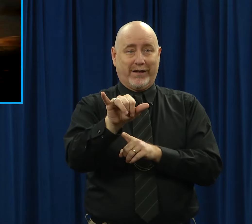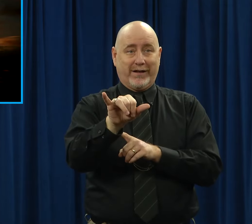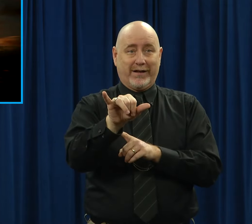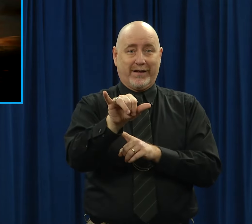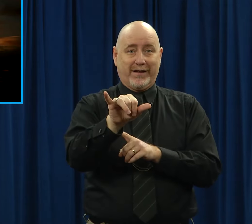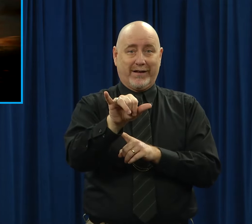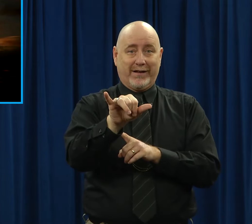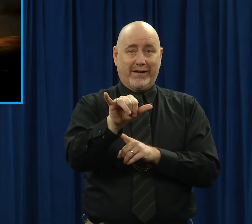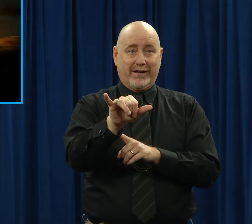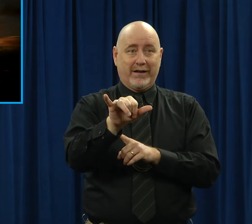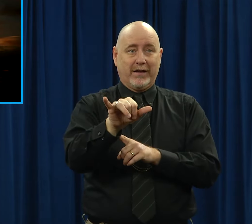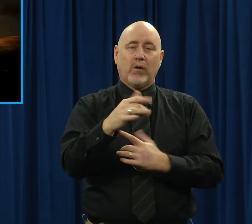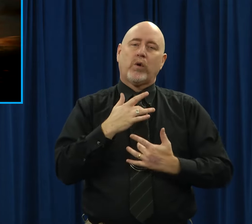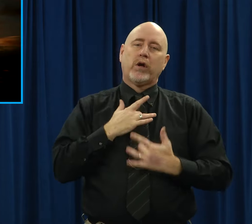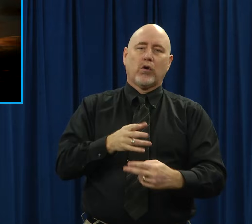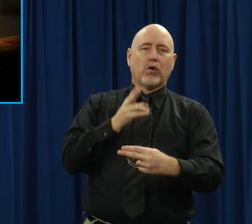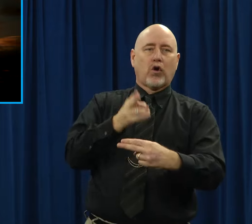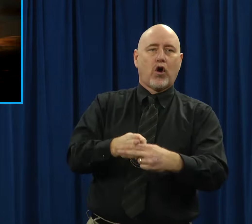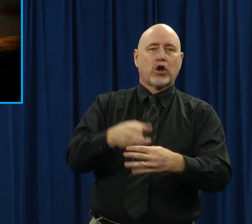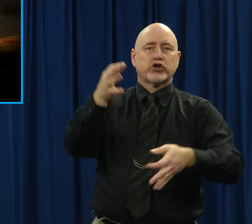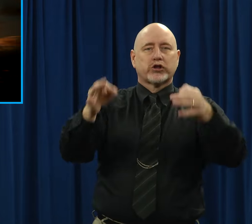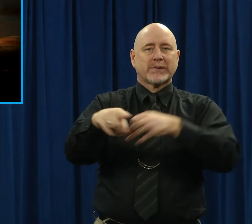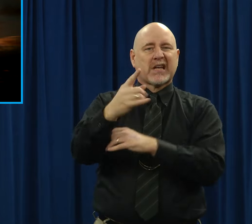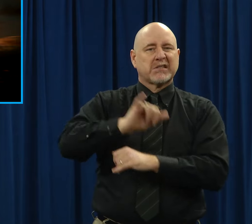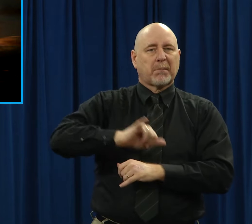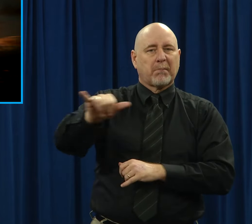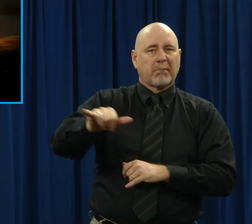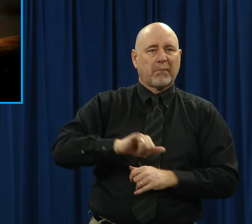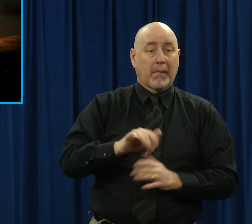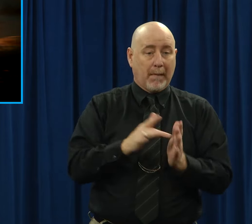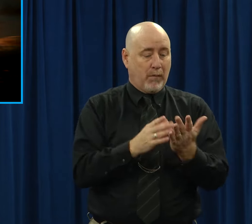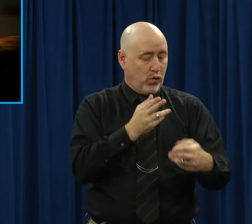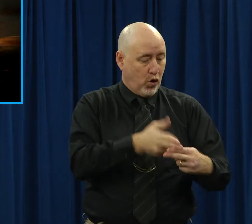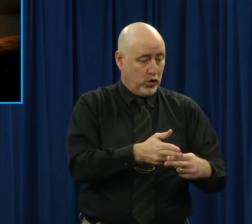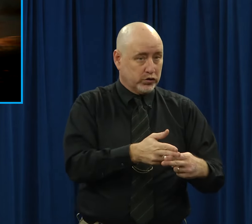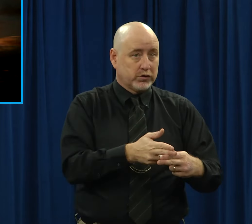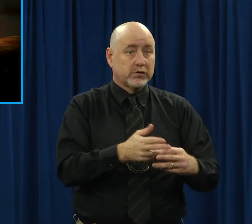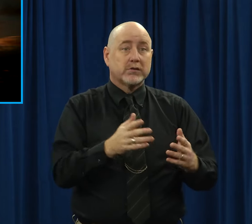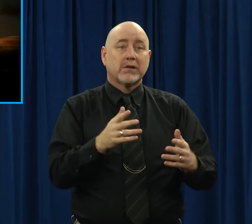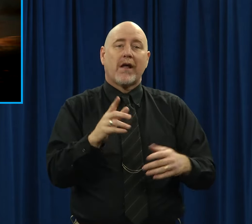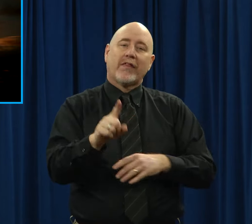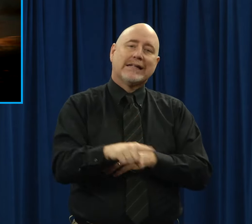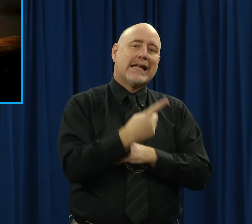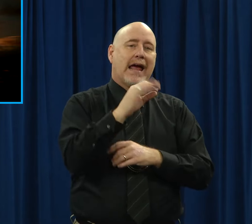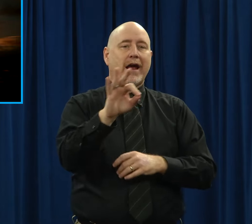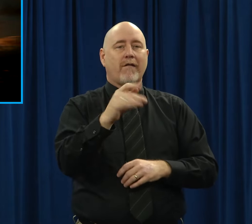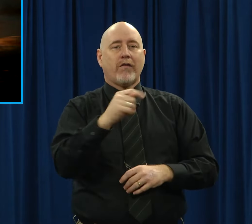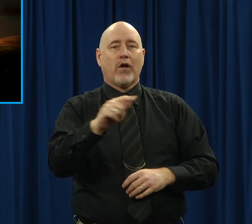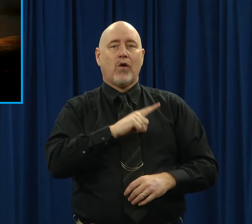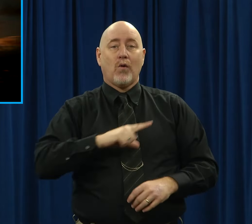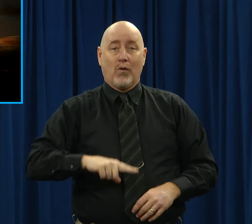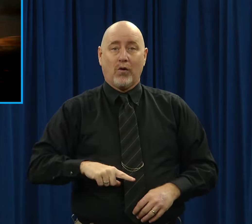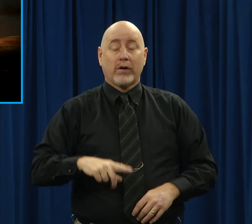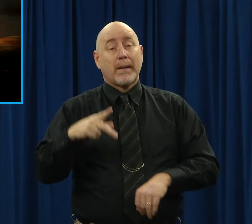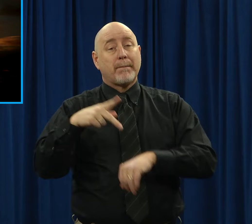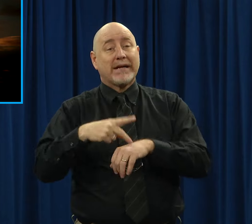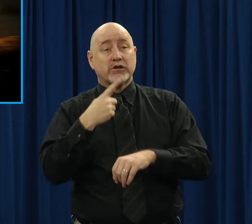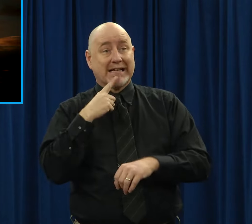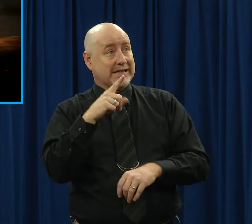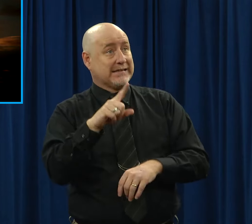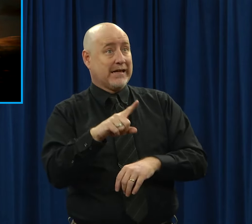resurrection day. The resurrection day is what we typically call the judgment day. The Bible calls this day the day of the